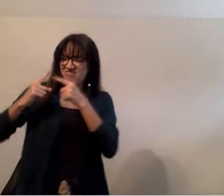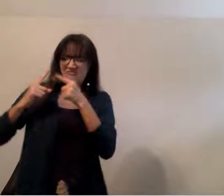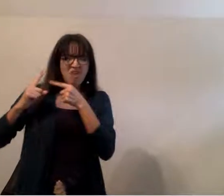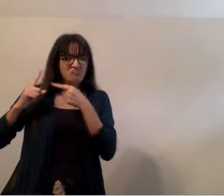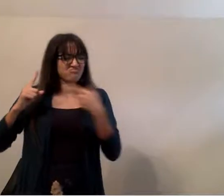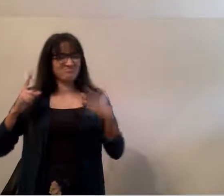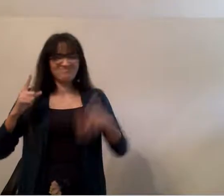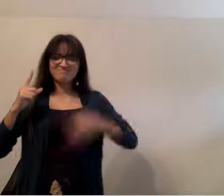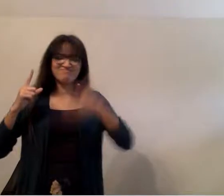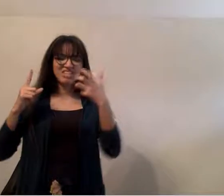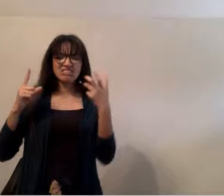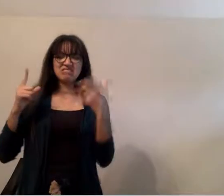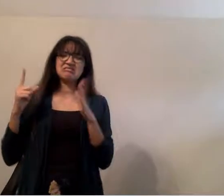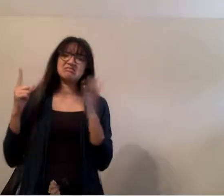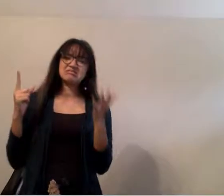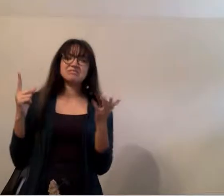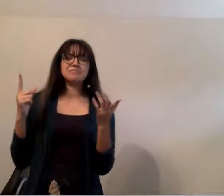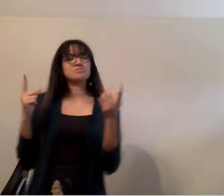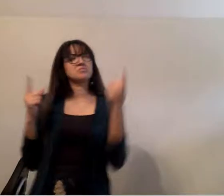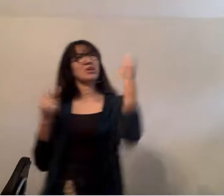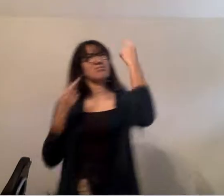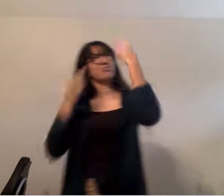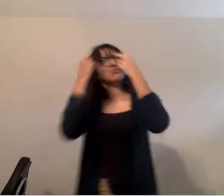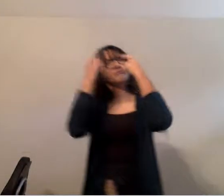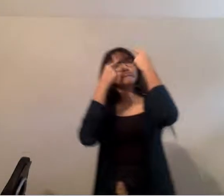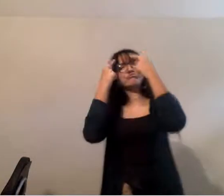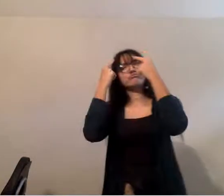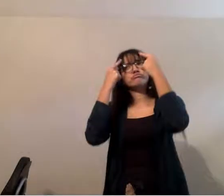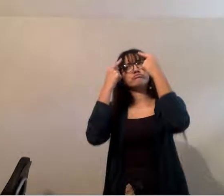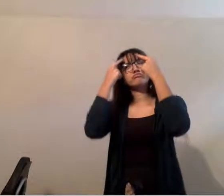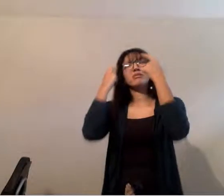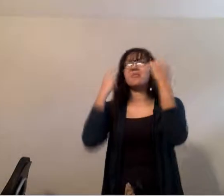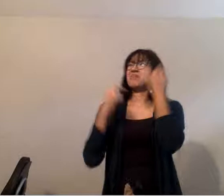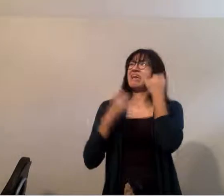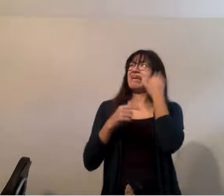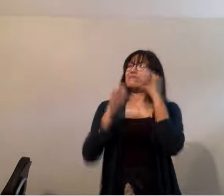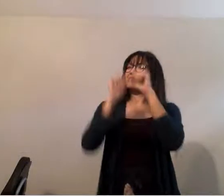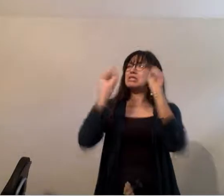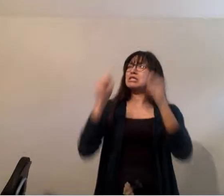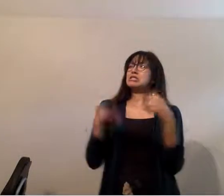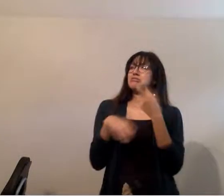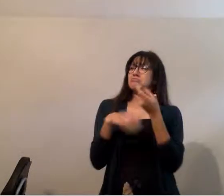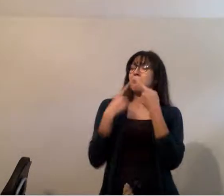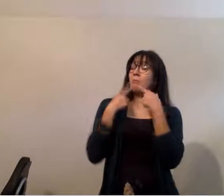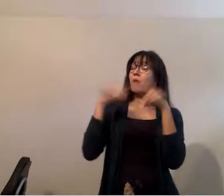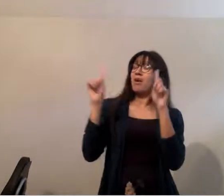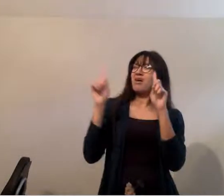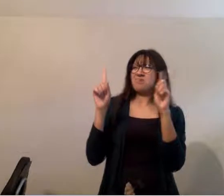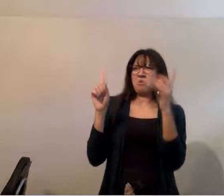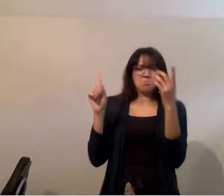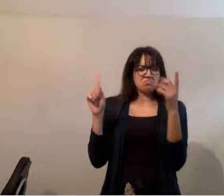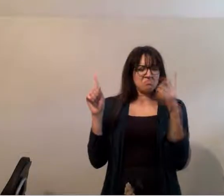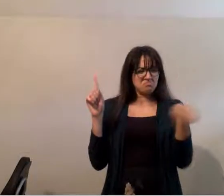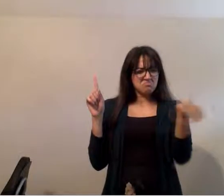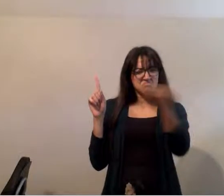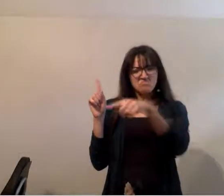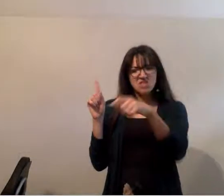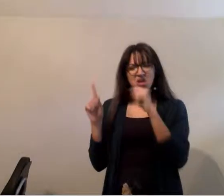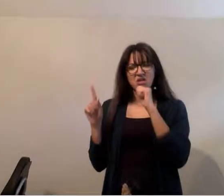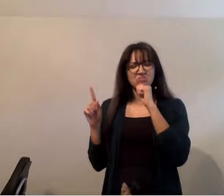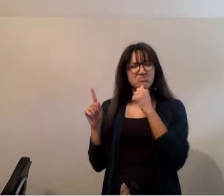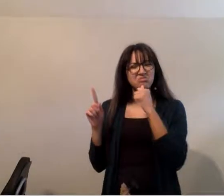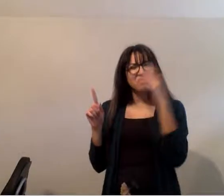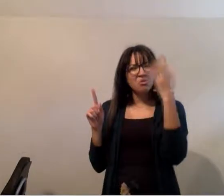And I thought about this, and I said, well, if the procrastinator system works, then what's going on? Why are all these people in such a dark place?